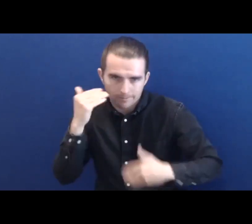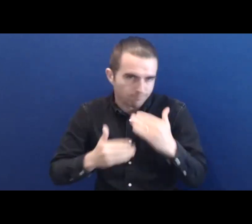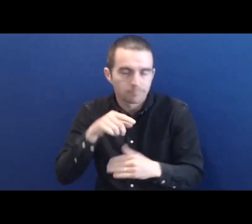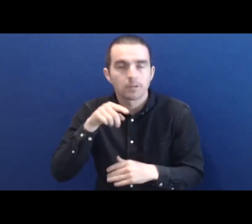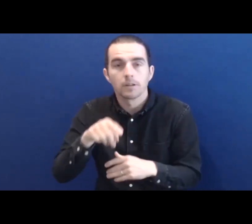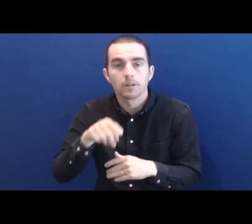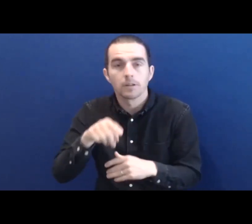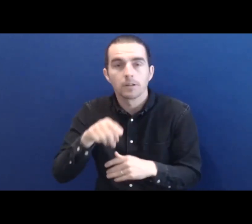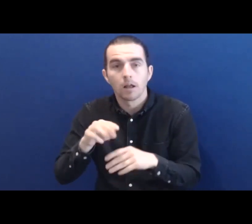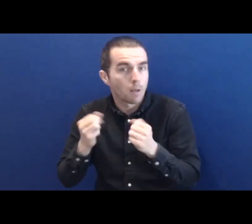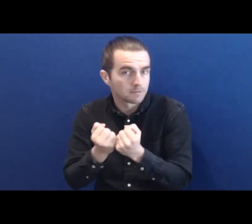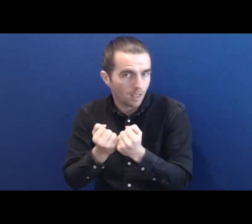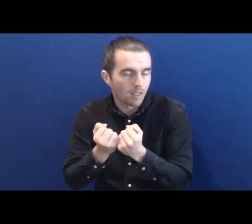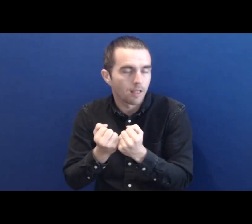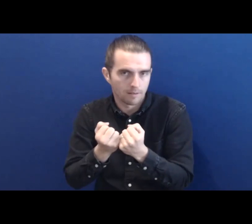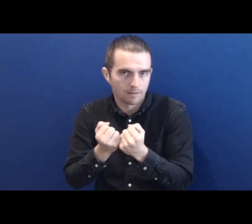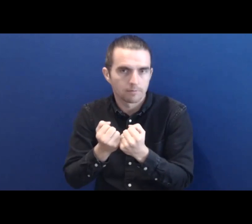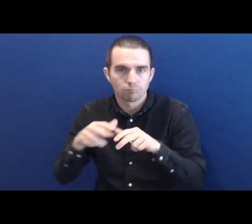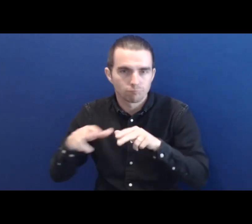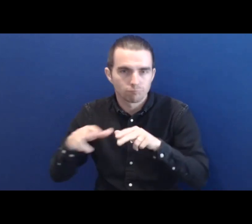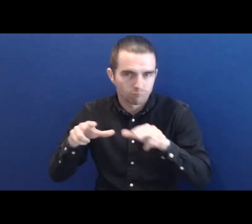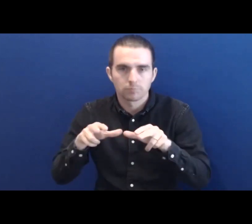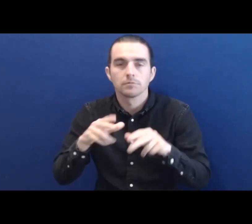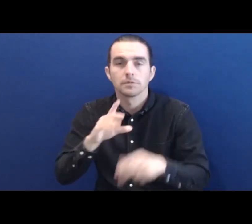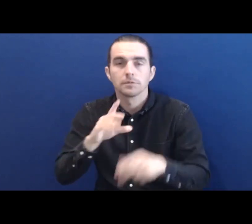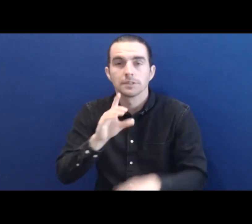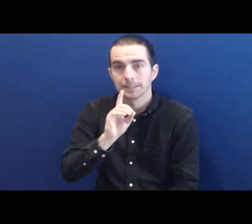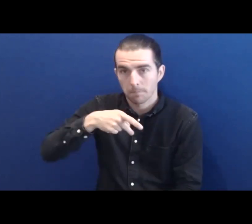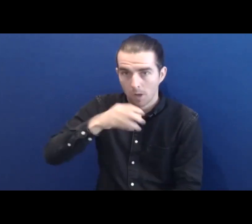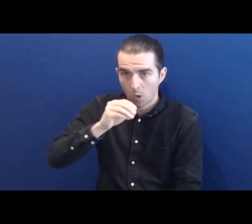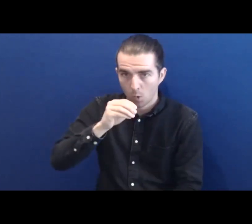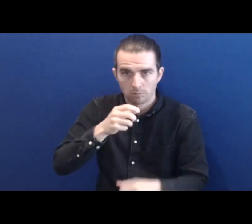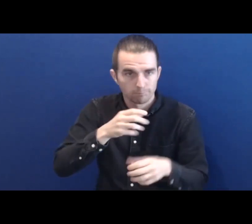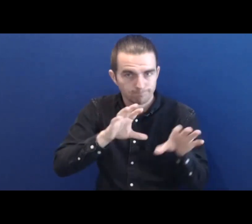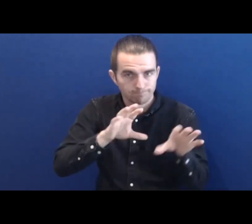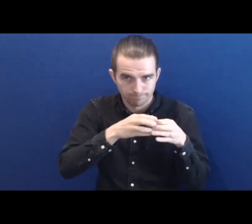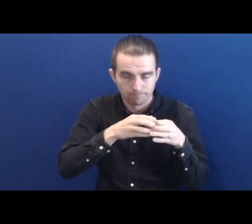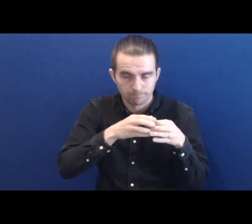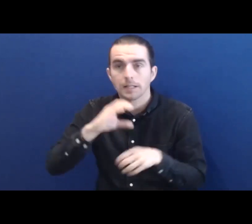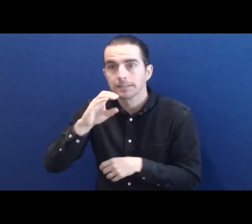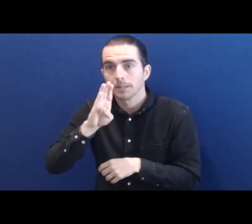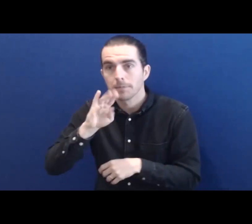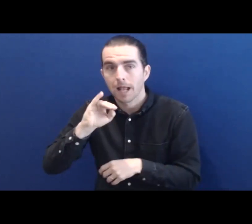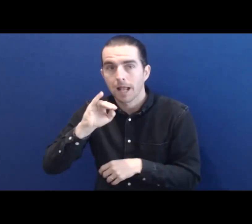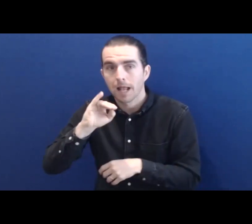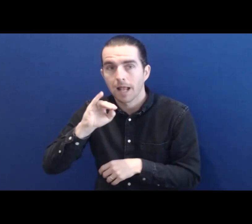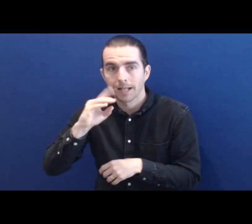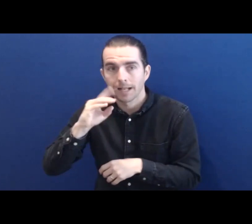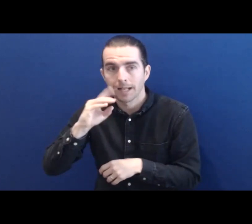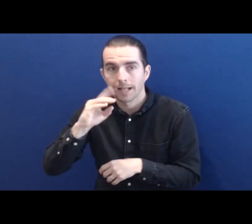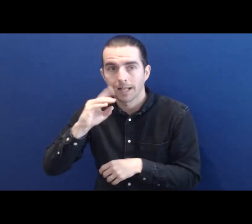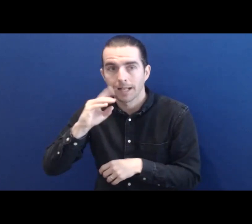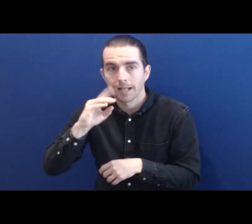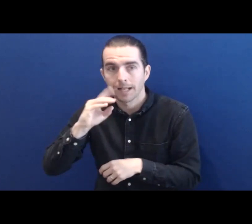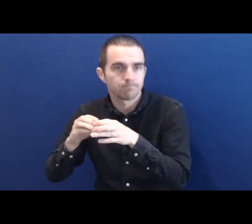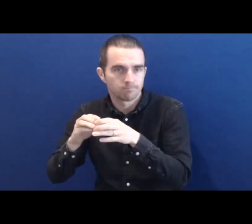CBID task group. So I'm very happy to be with you all. For those who didn't catch